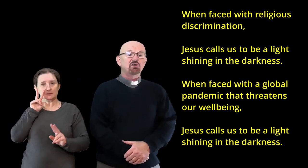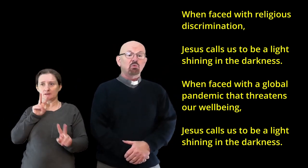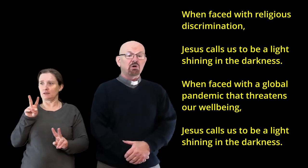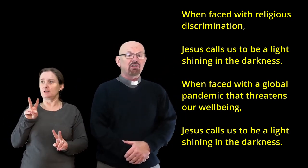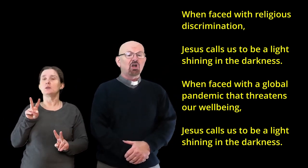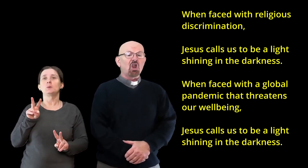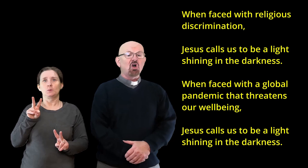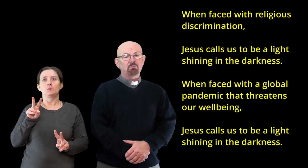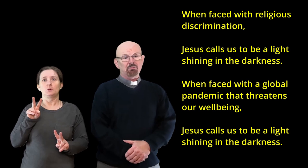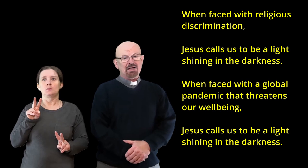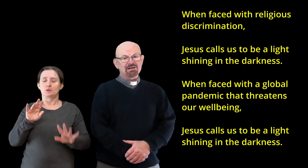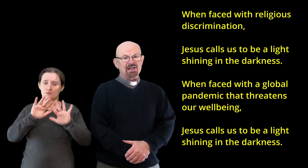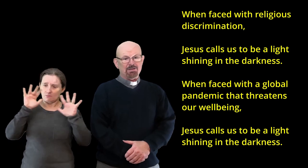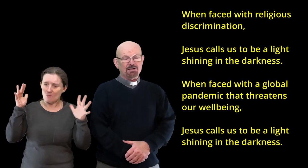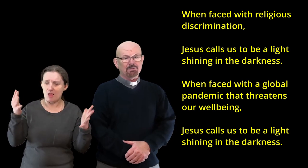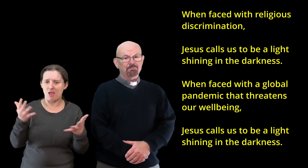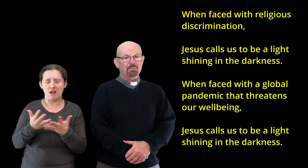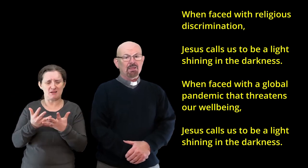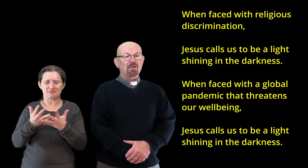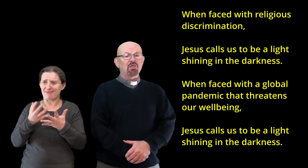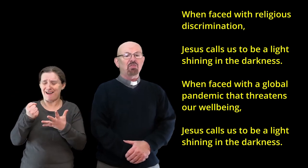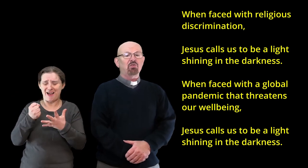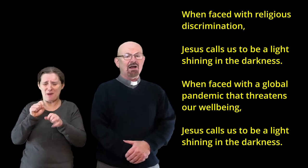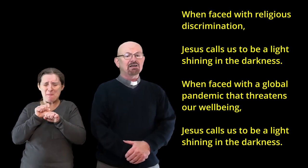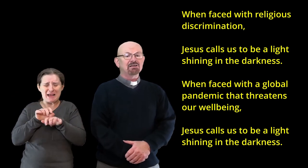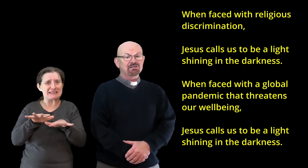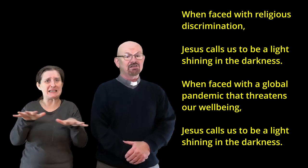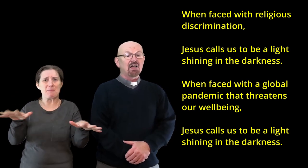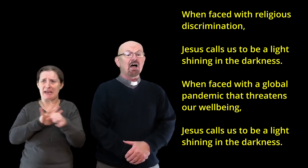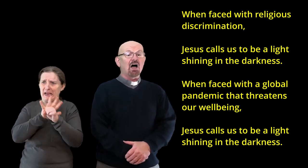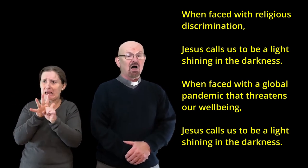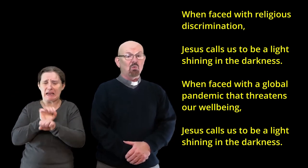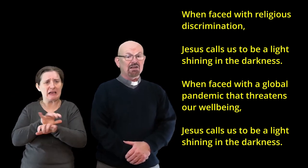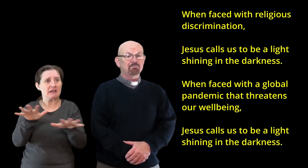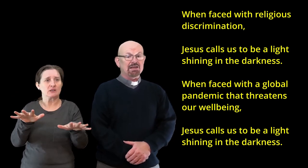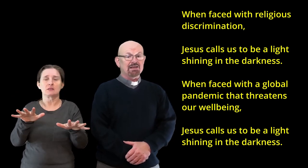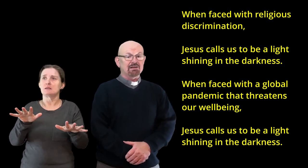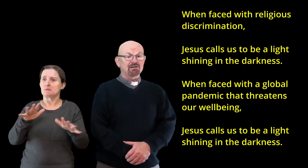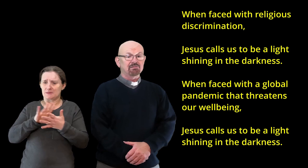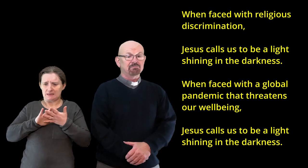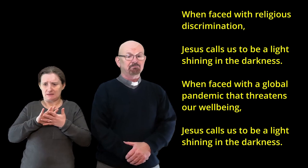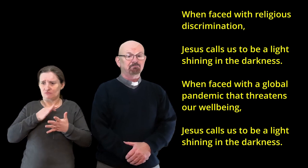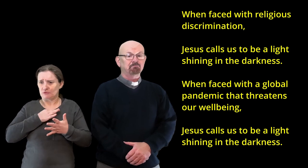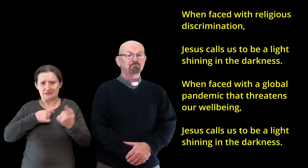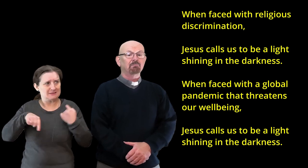faced with a global pandemic that threatens our well-being,